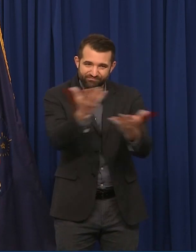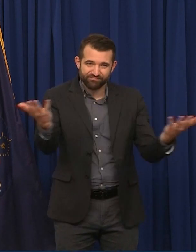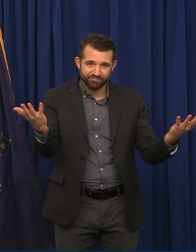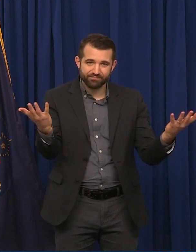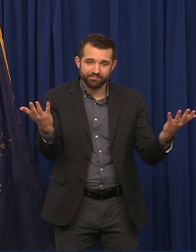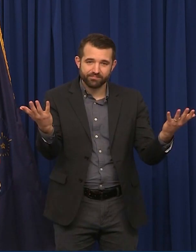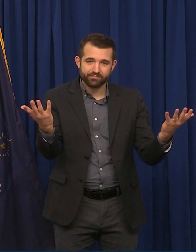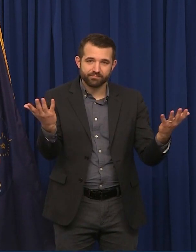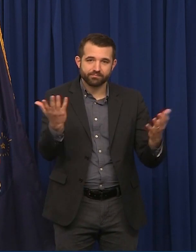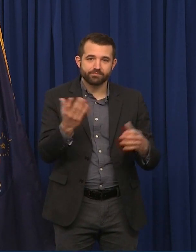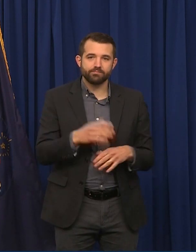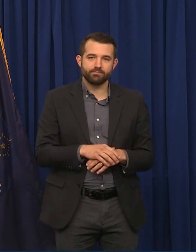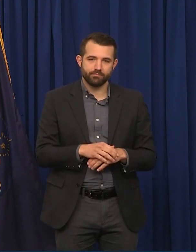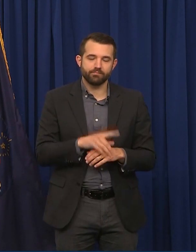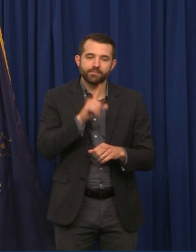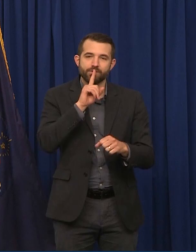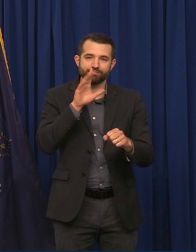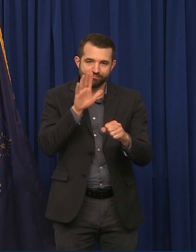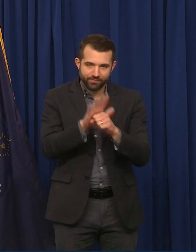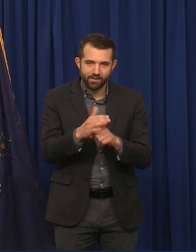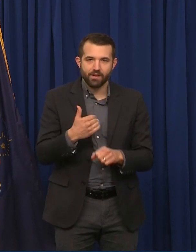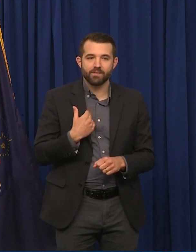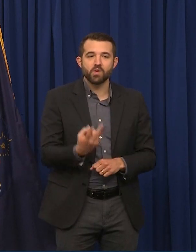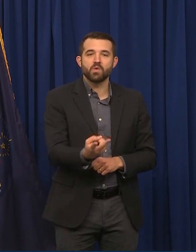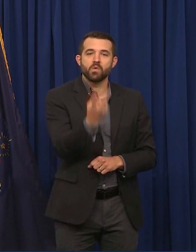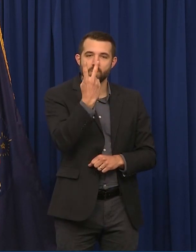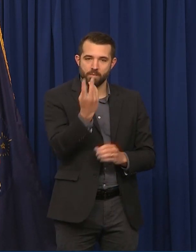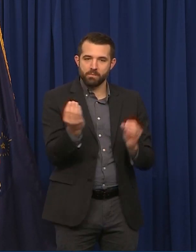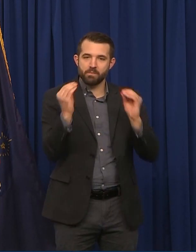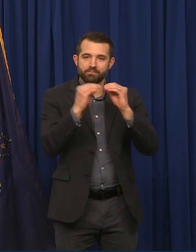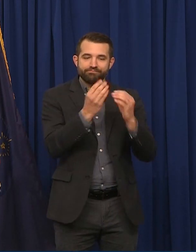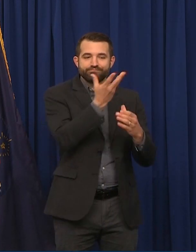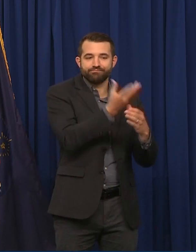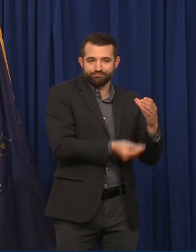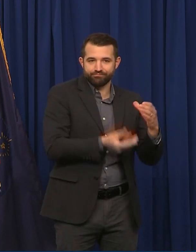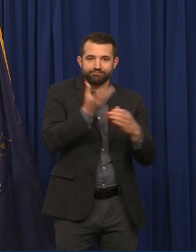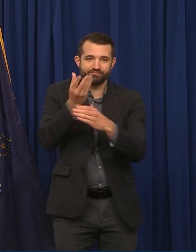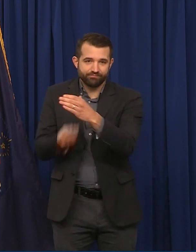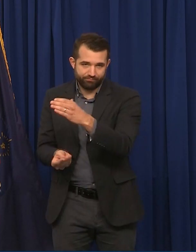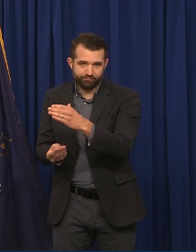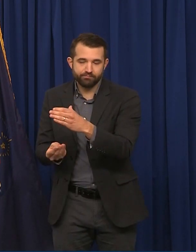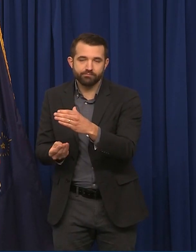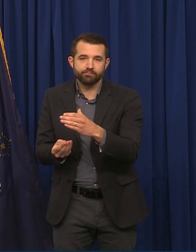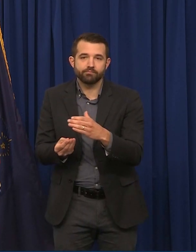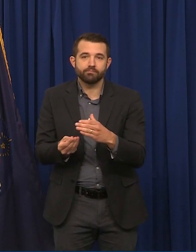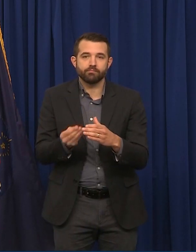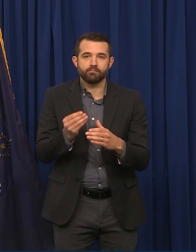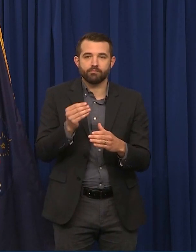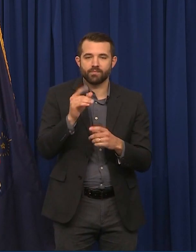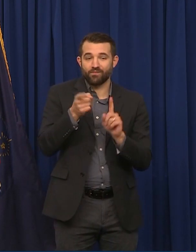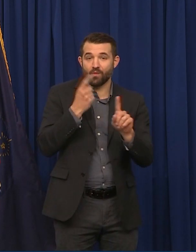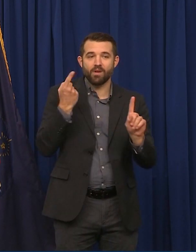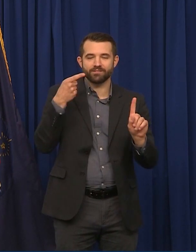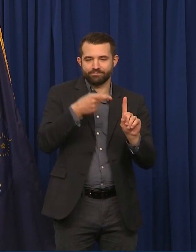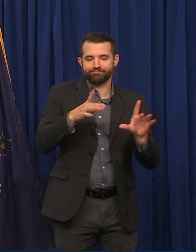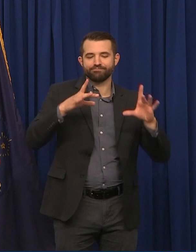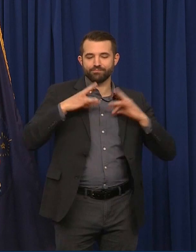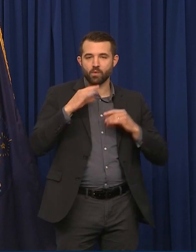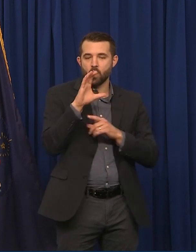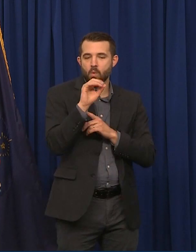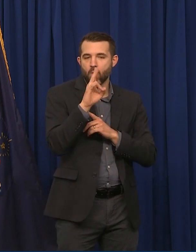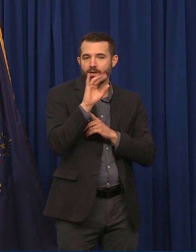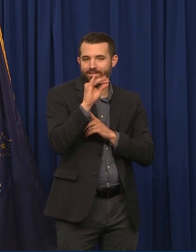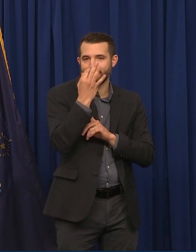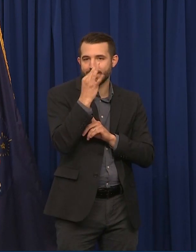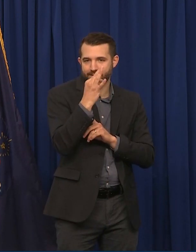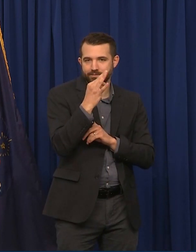able to confirm 2 additional individuals who have passed away with COVID-19.